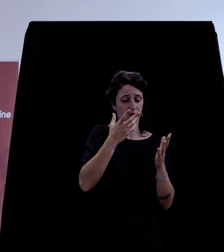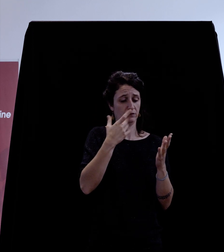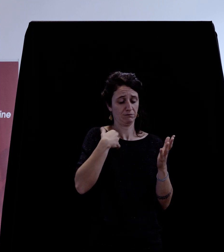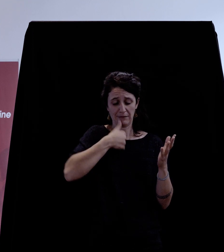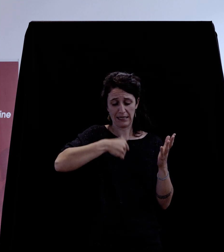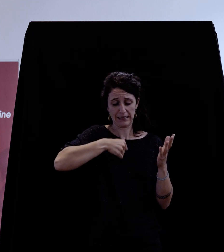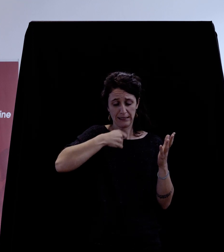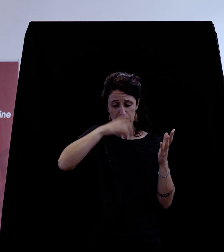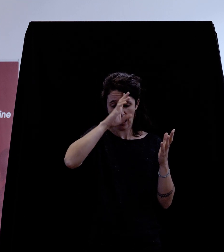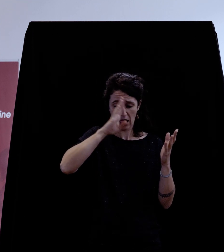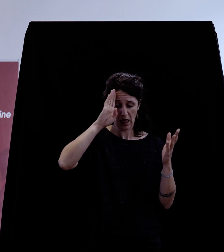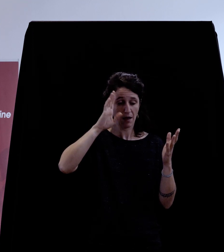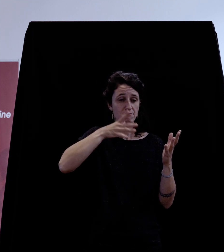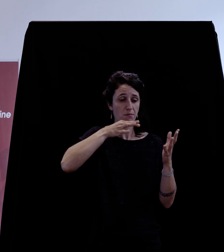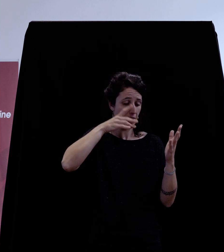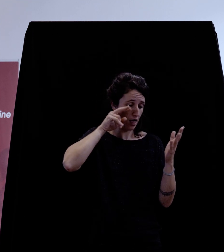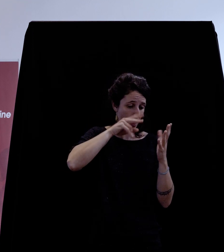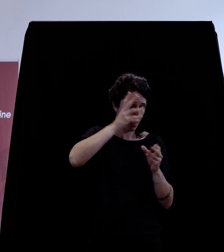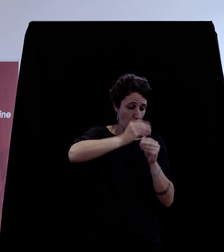withdraw quite a bit when they're in pain.